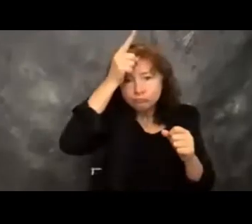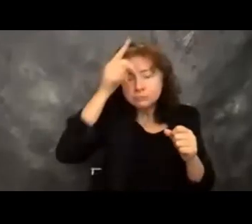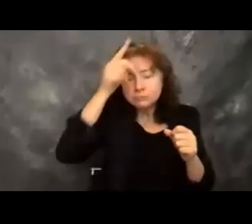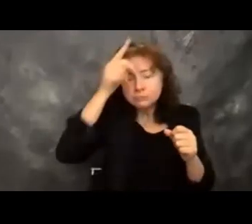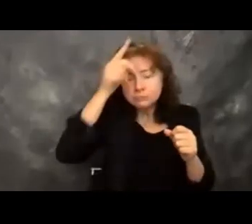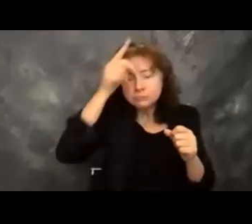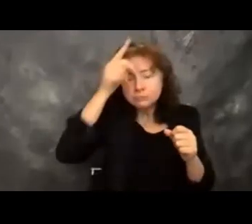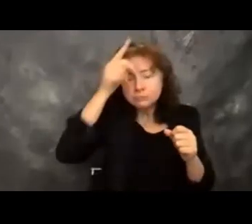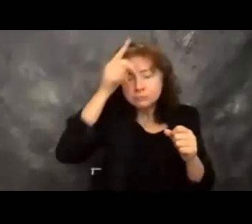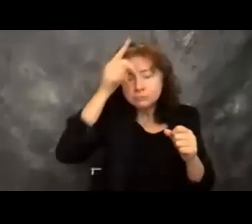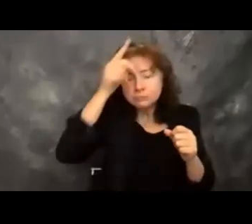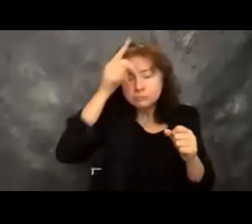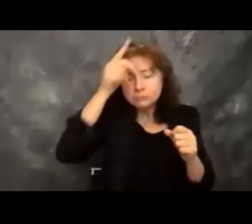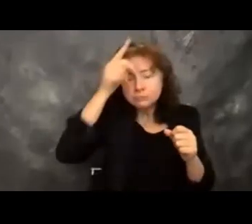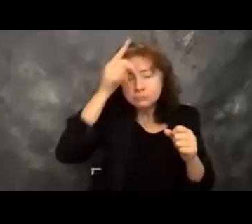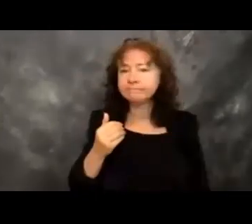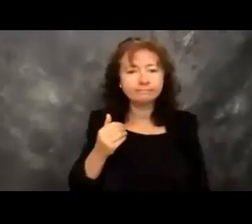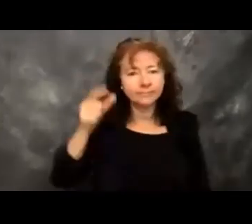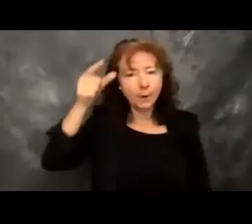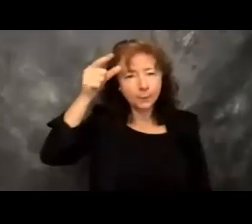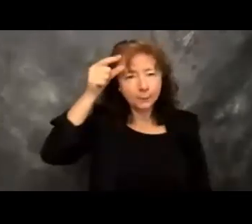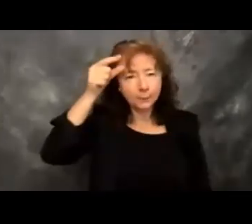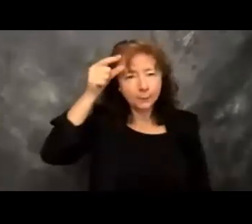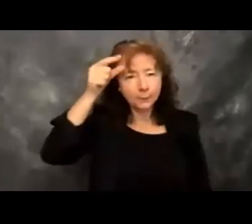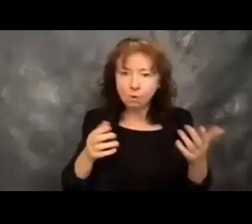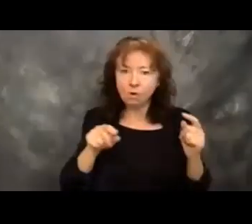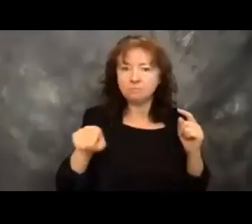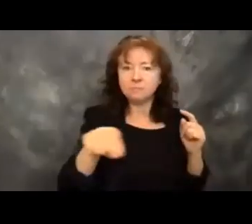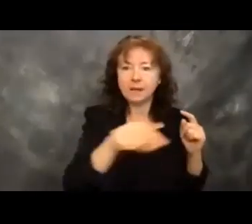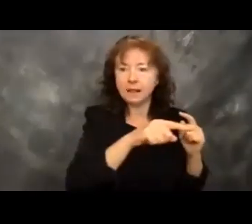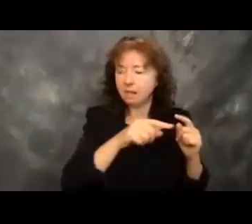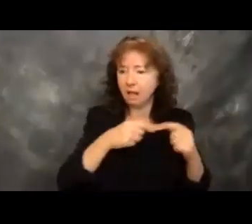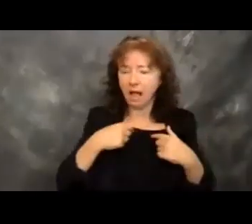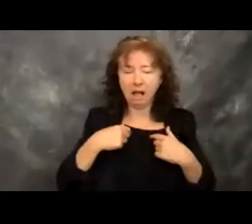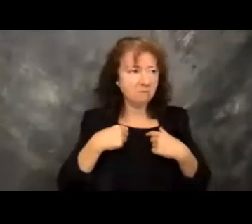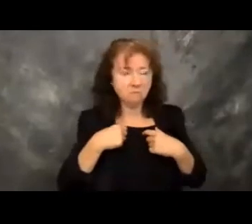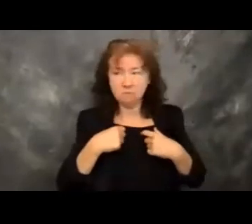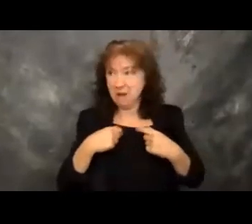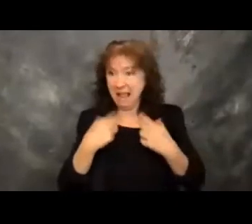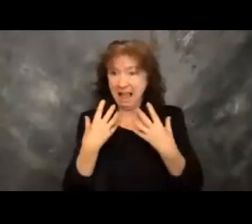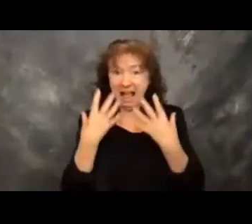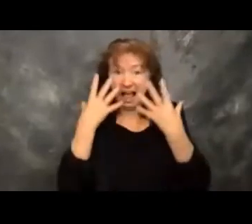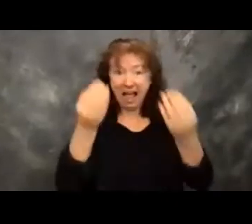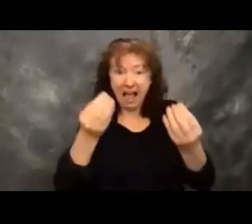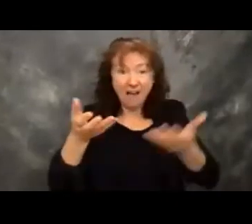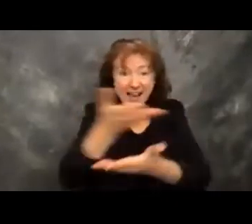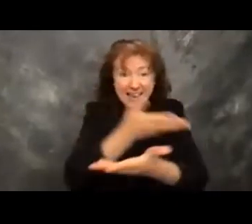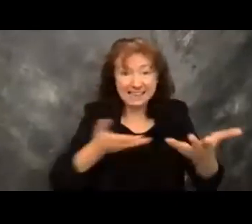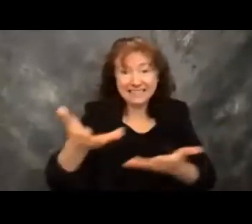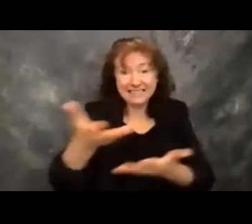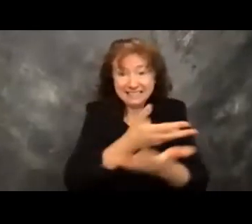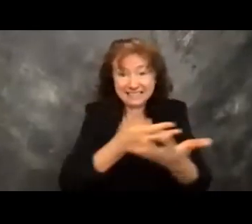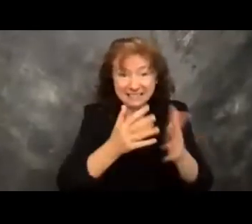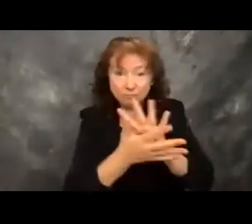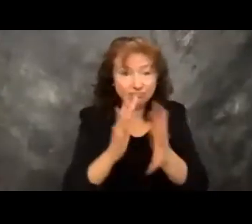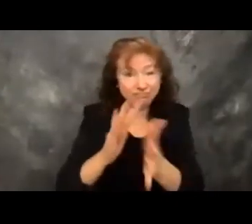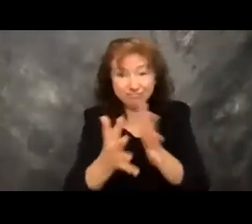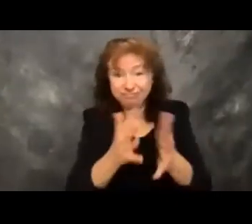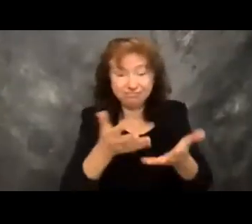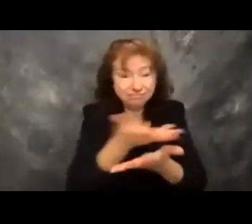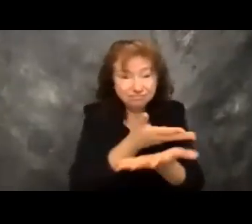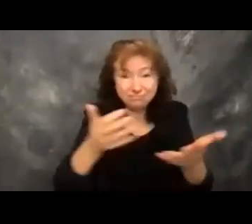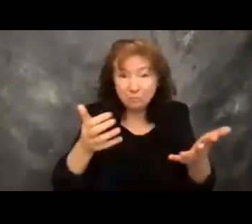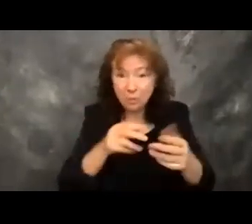people are not so willing and eager to go out and to go to the places where